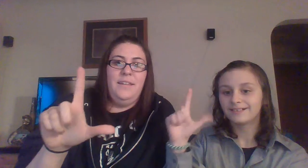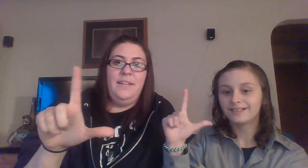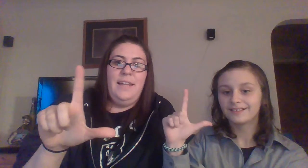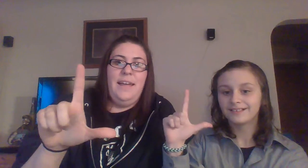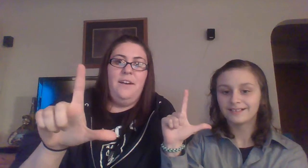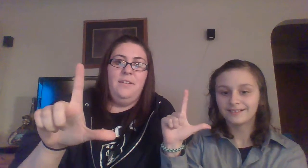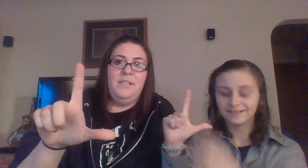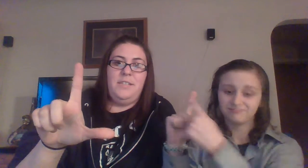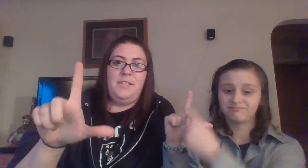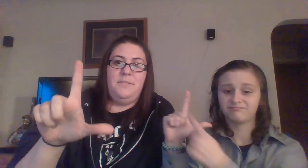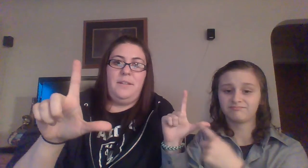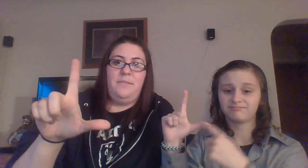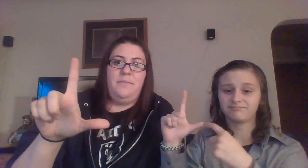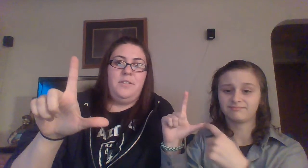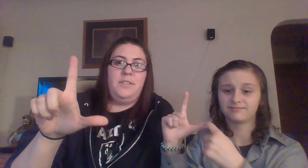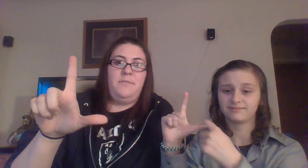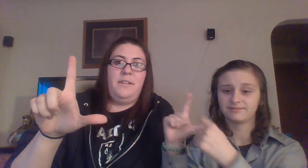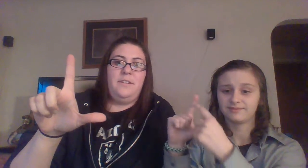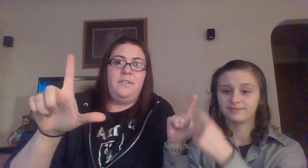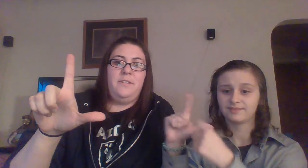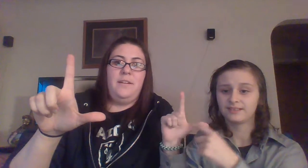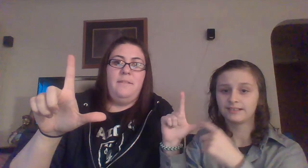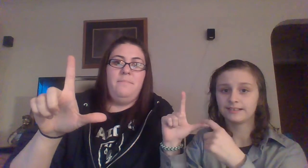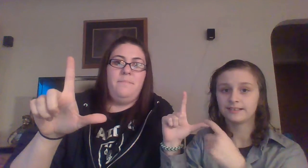then L is just with your first finger and your thumb.